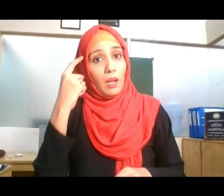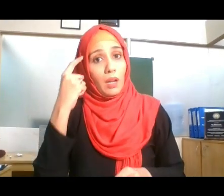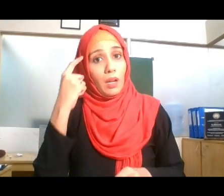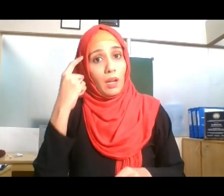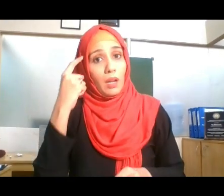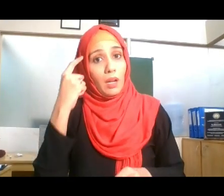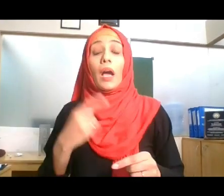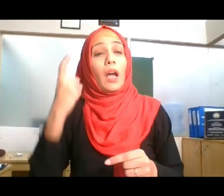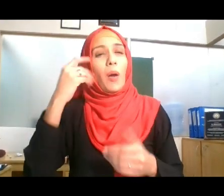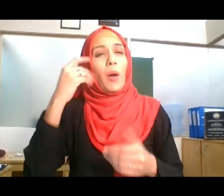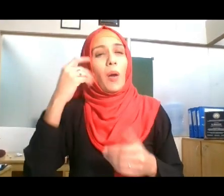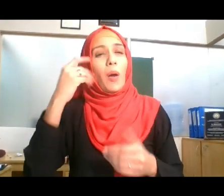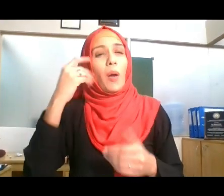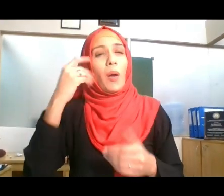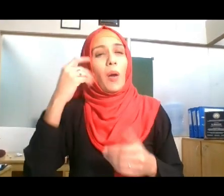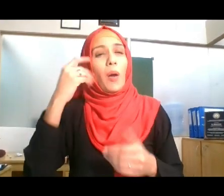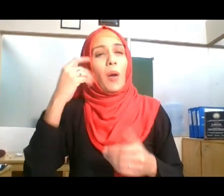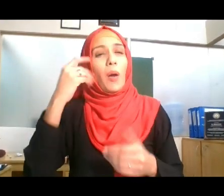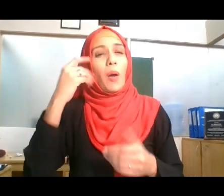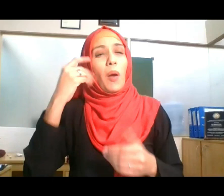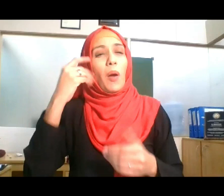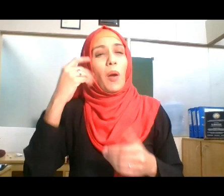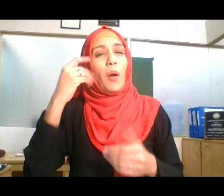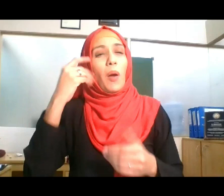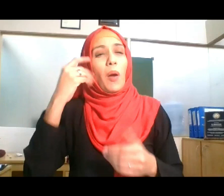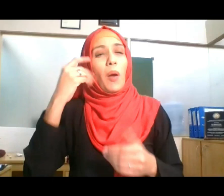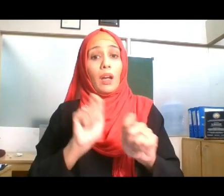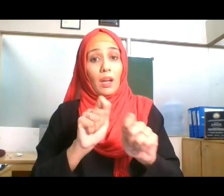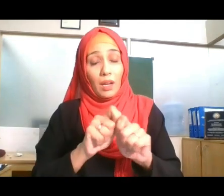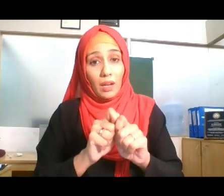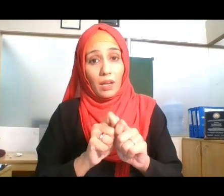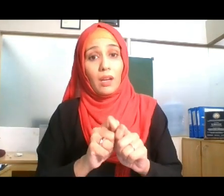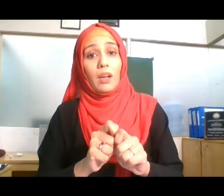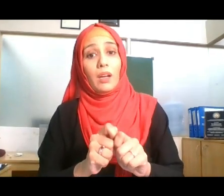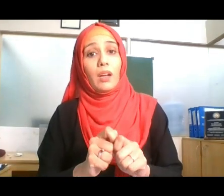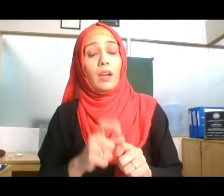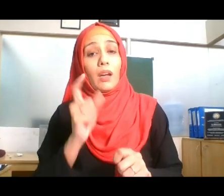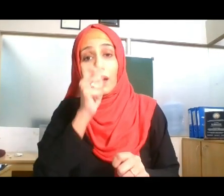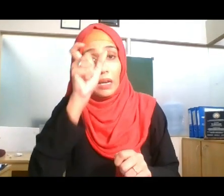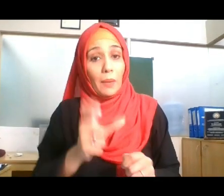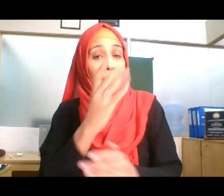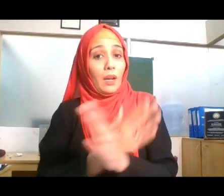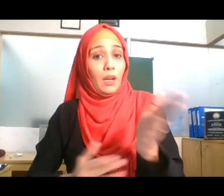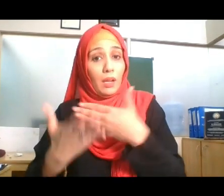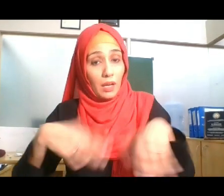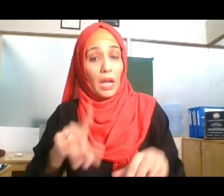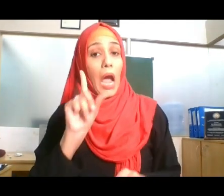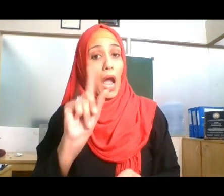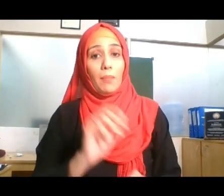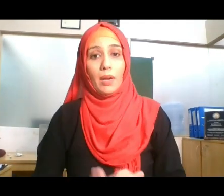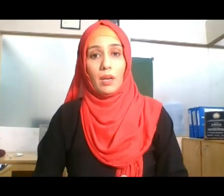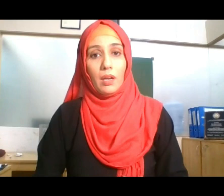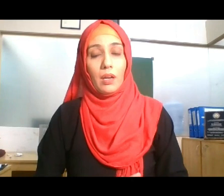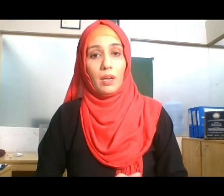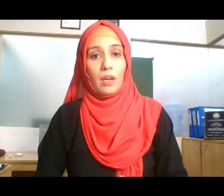the barriers to employment that we have identified and that we feel persons with disabilities face while trying to